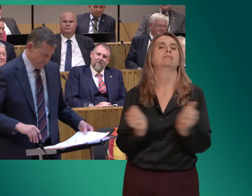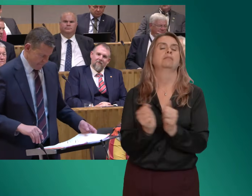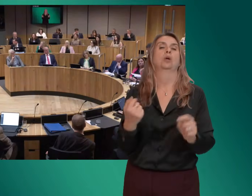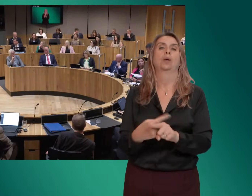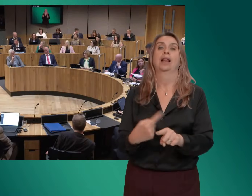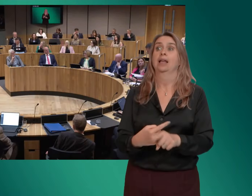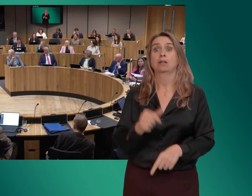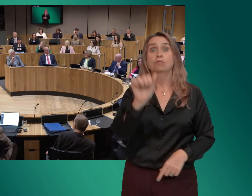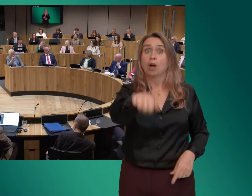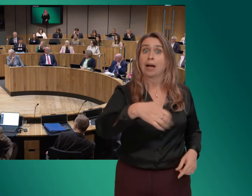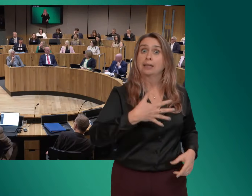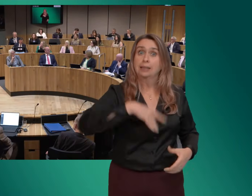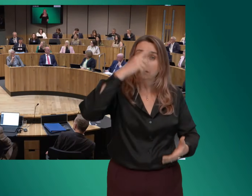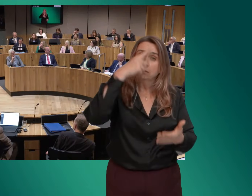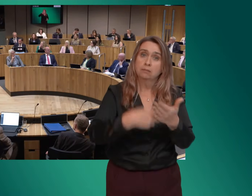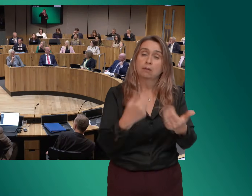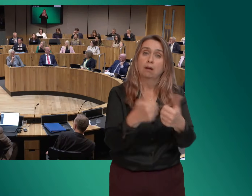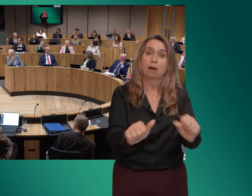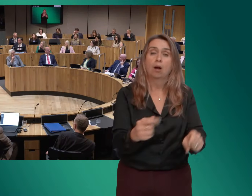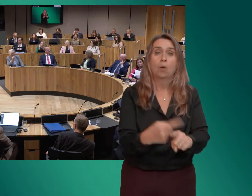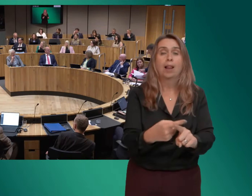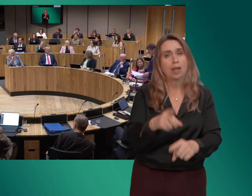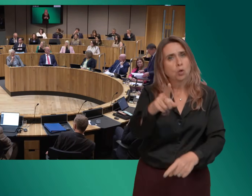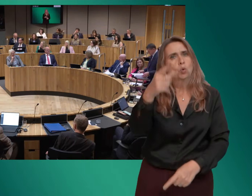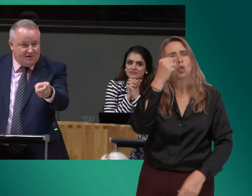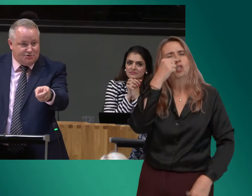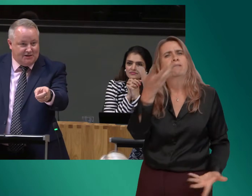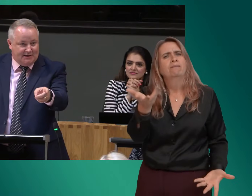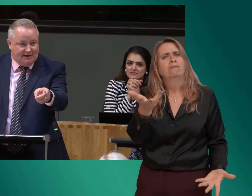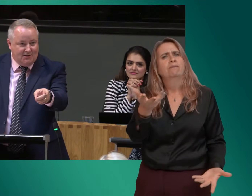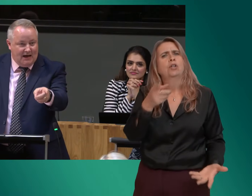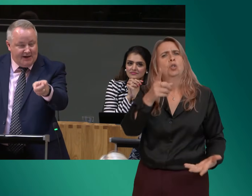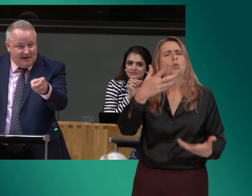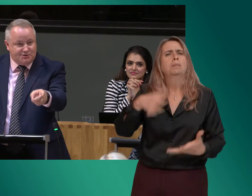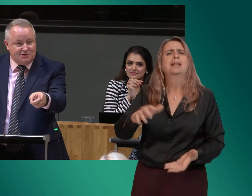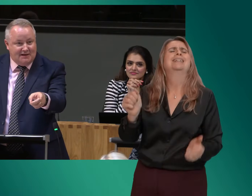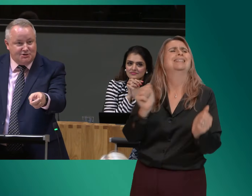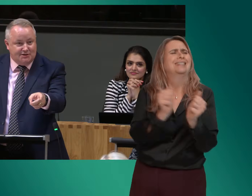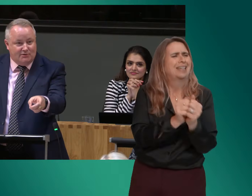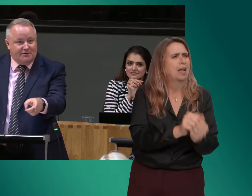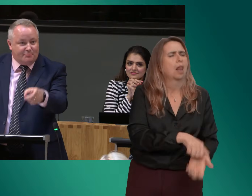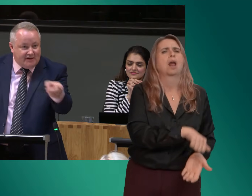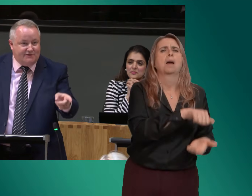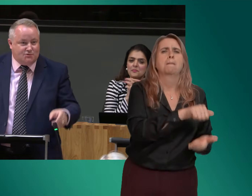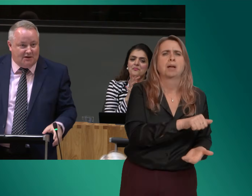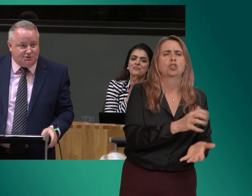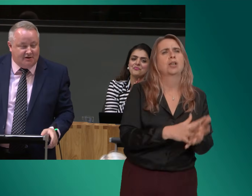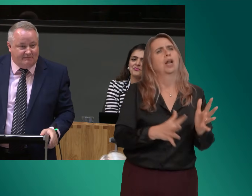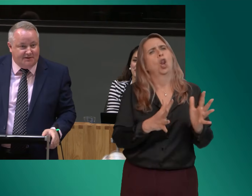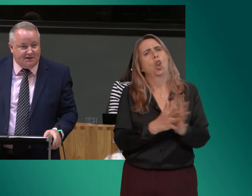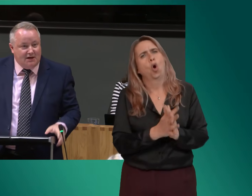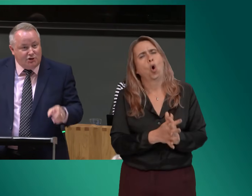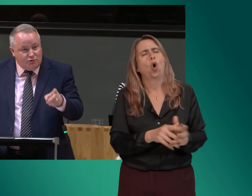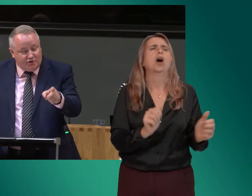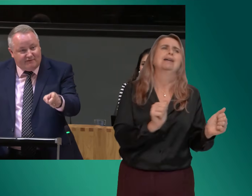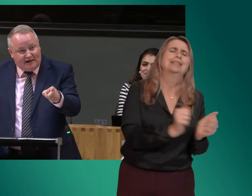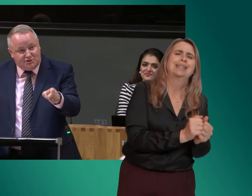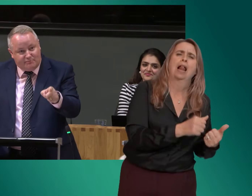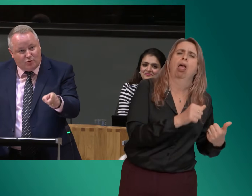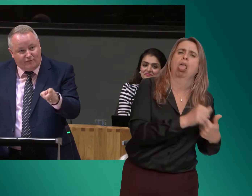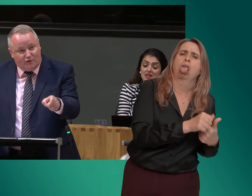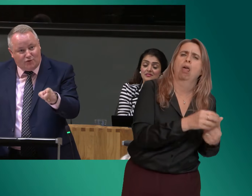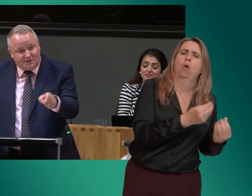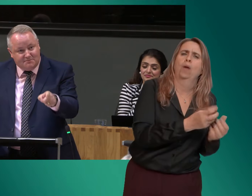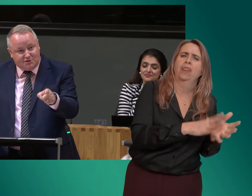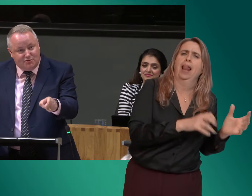We absolutely need a solution. Of course, you had an opportunity. Every time you did a budget deal and a legislation deal with the previous Welsh Government, you could have